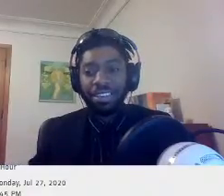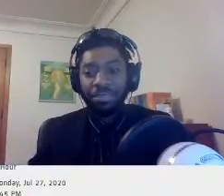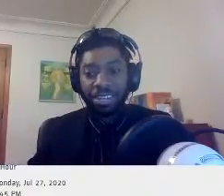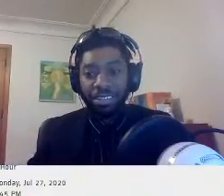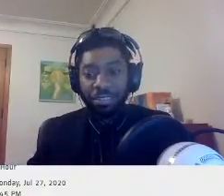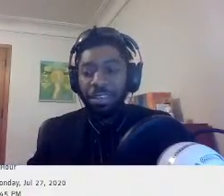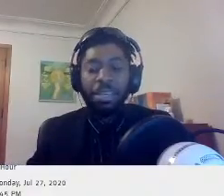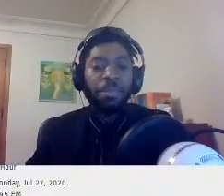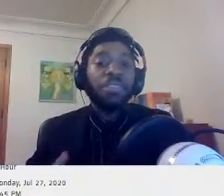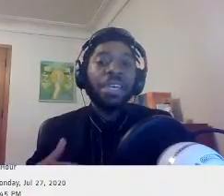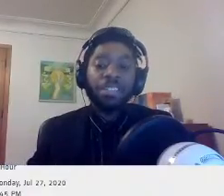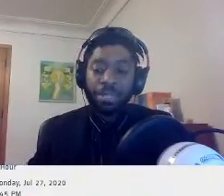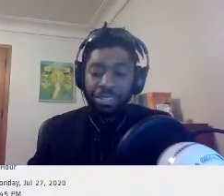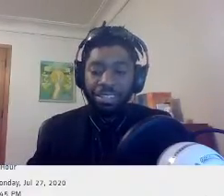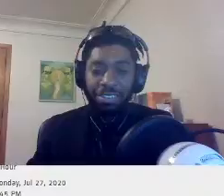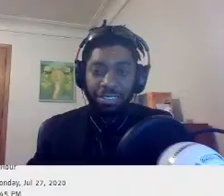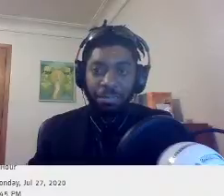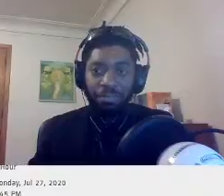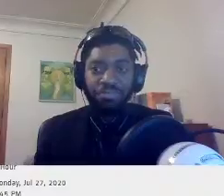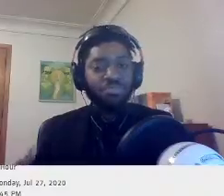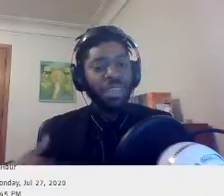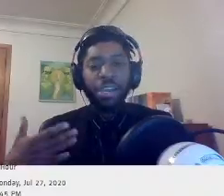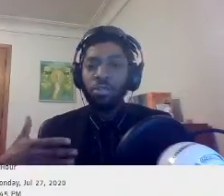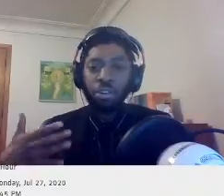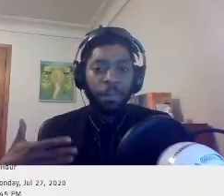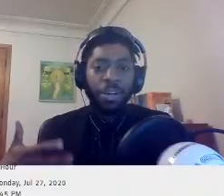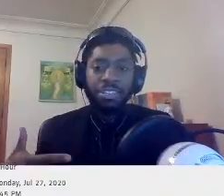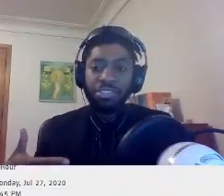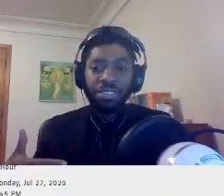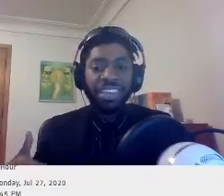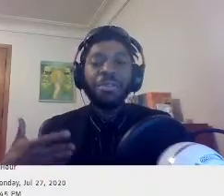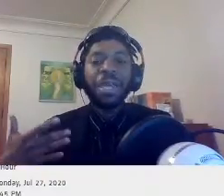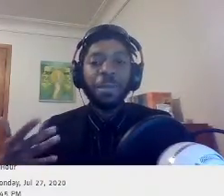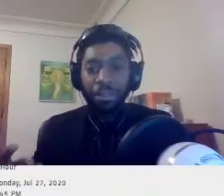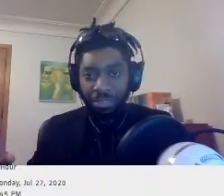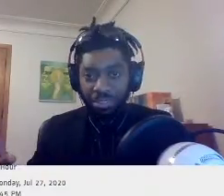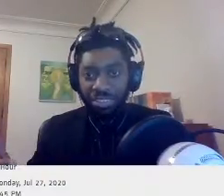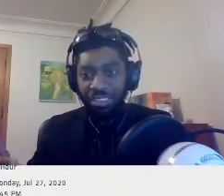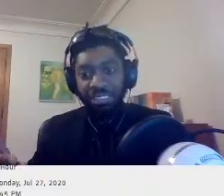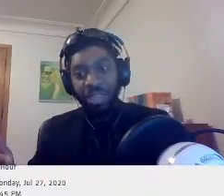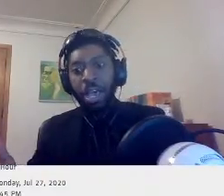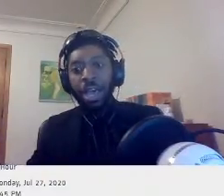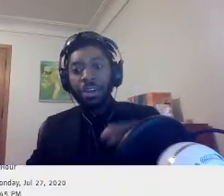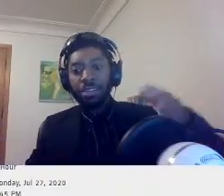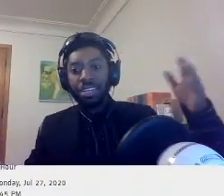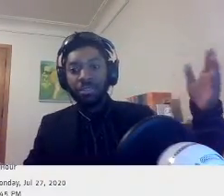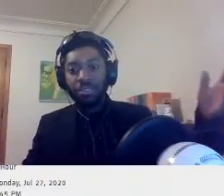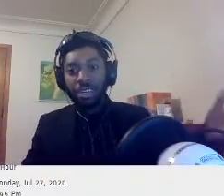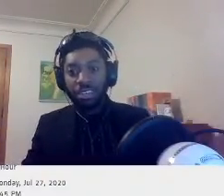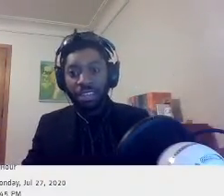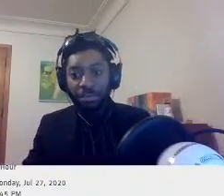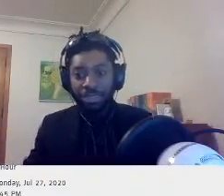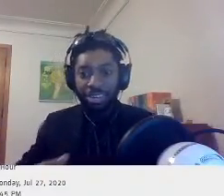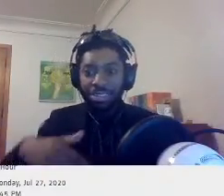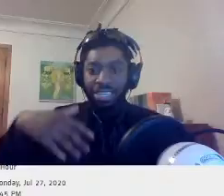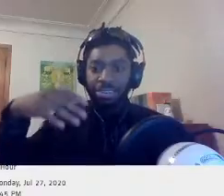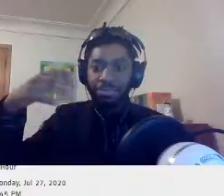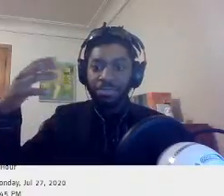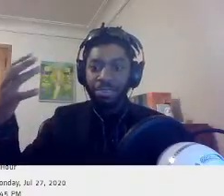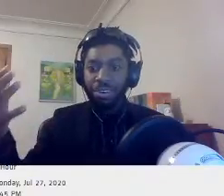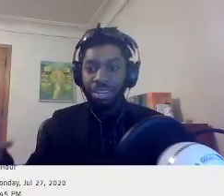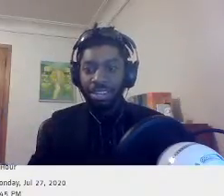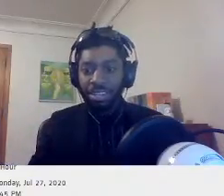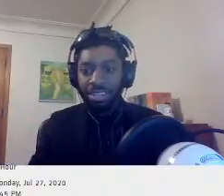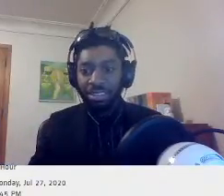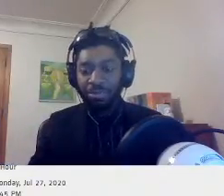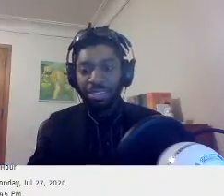politics out of the videos, but it's mainly because I don't trust politicians. I don't like politicians. I don't care if they're on the left. I don't care if